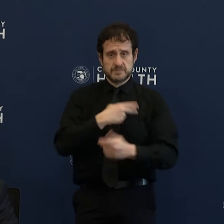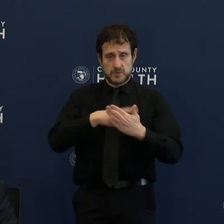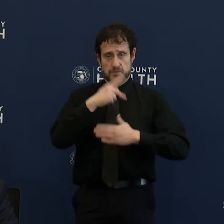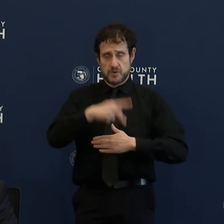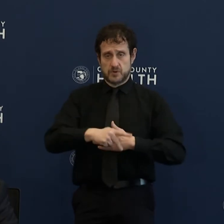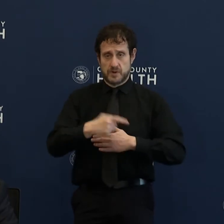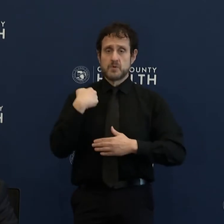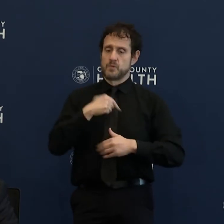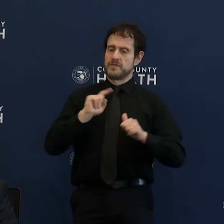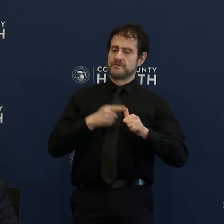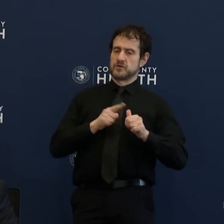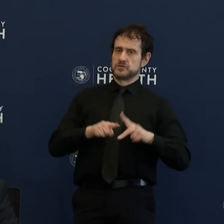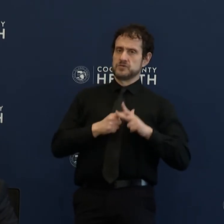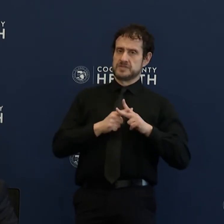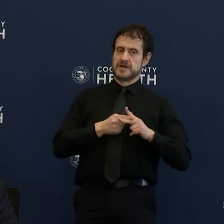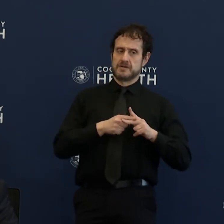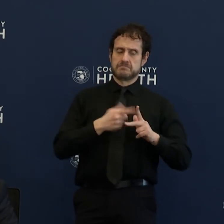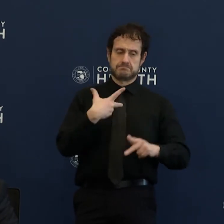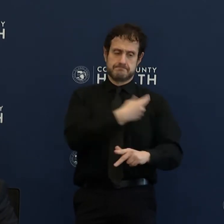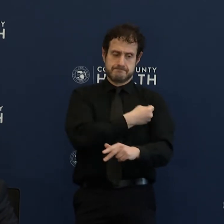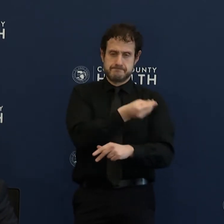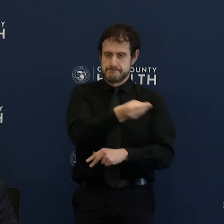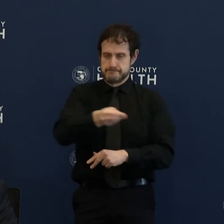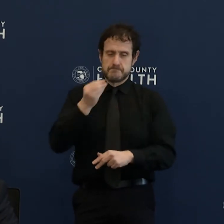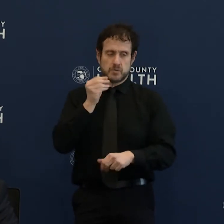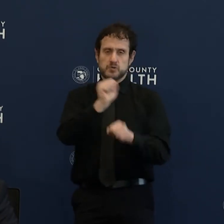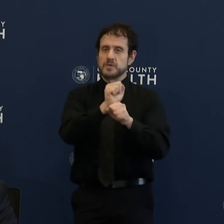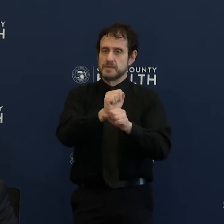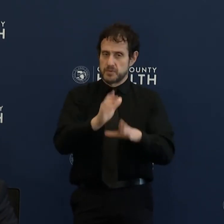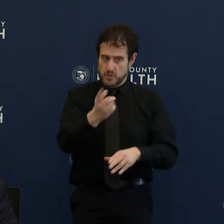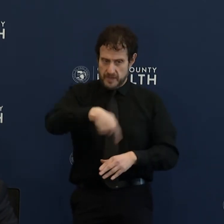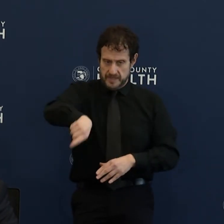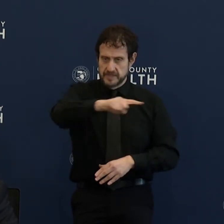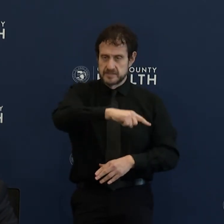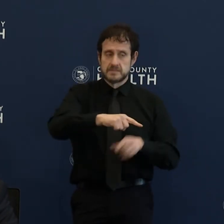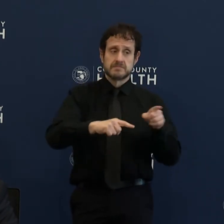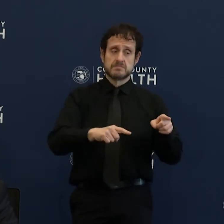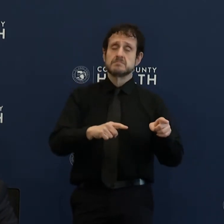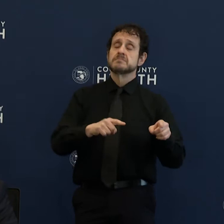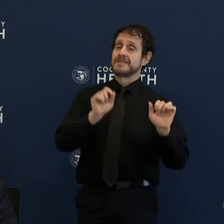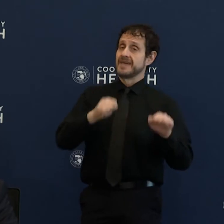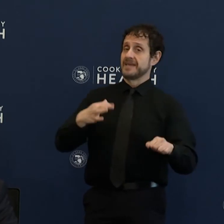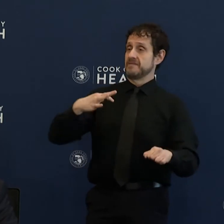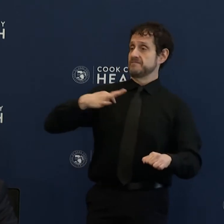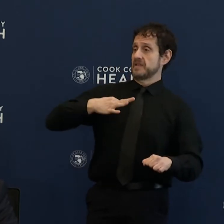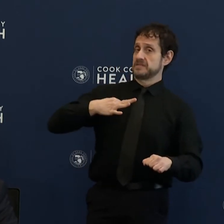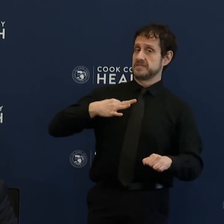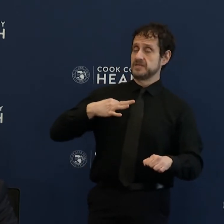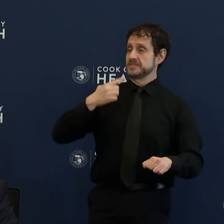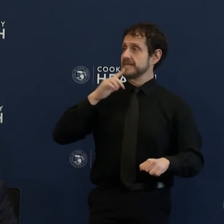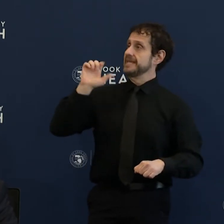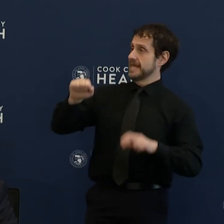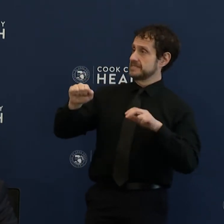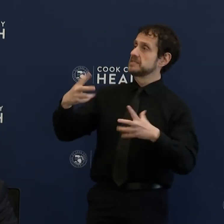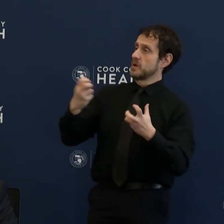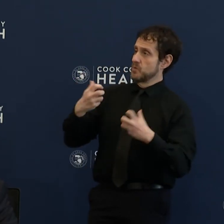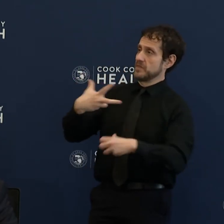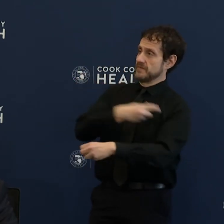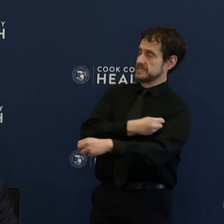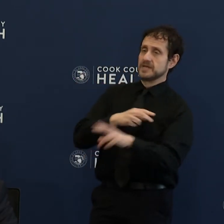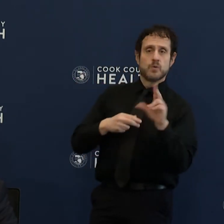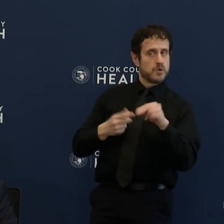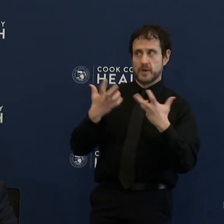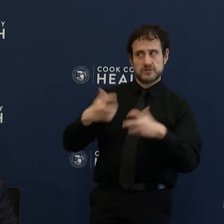first one to get started. First and foremost, the employee vaccination program will be voluntary. At this time, we have already surveyed more than